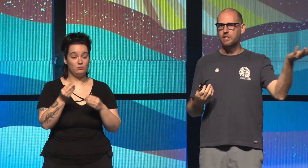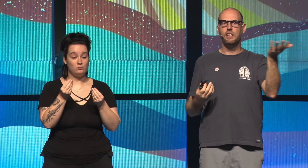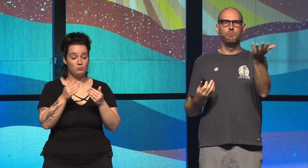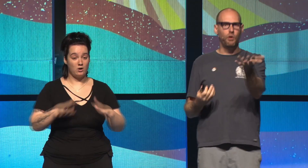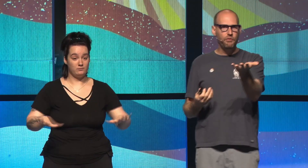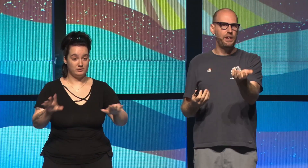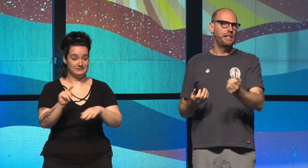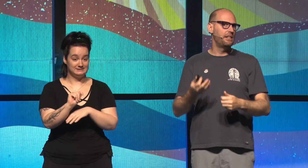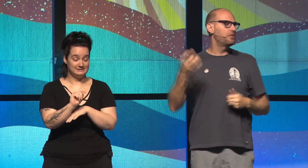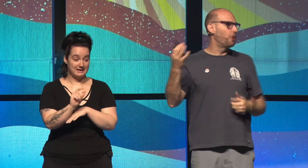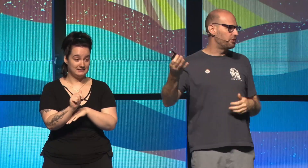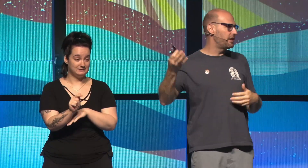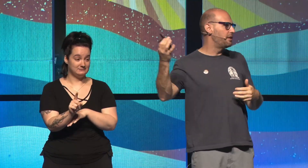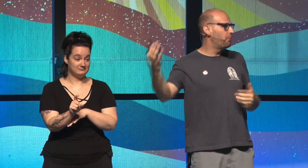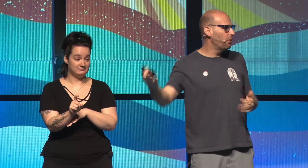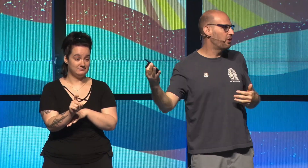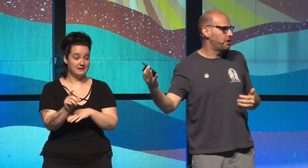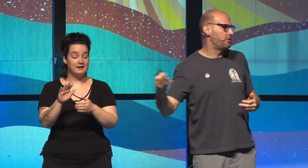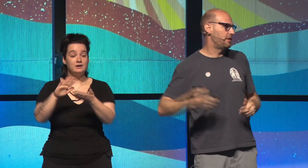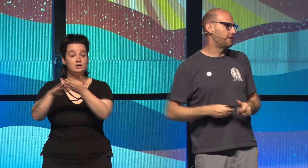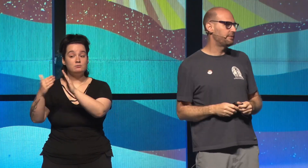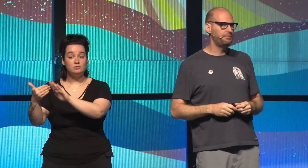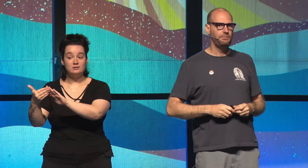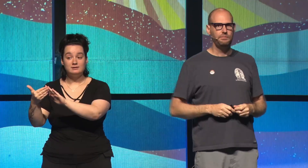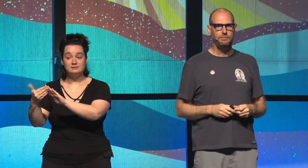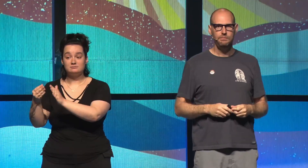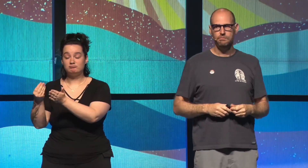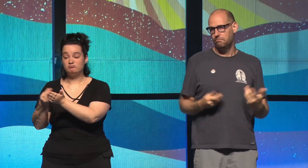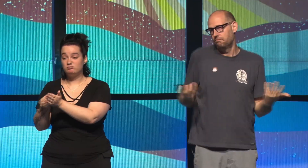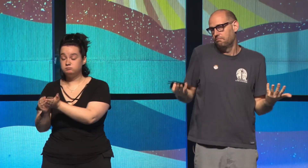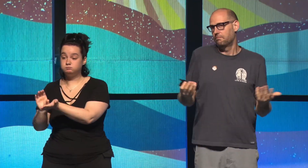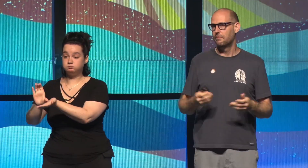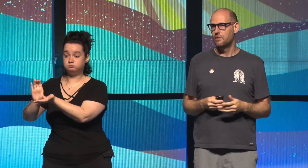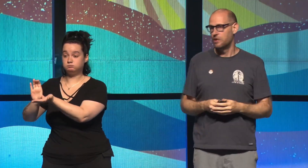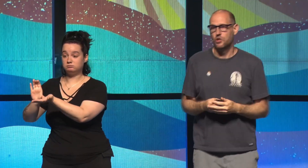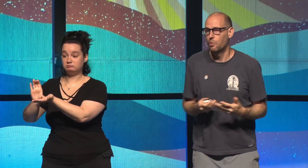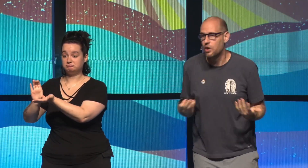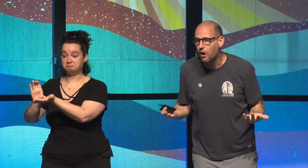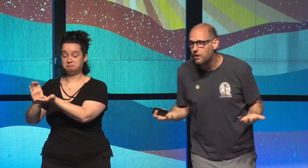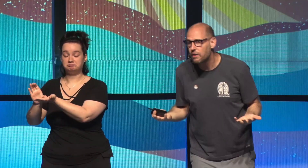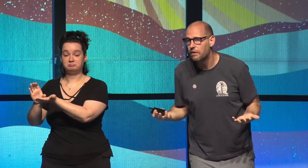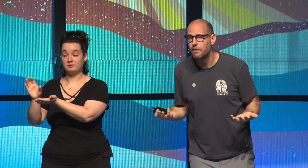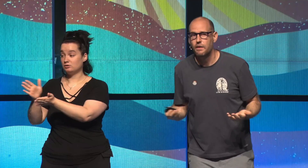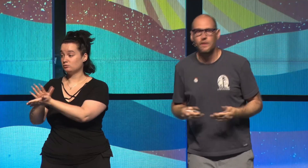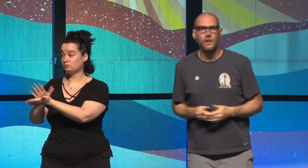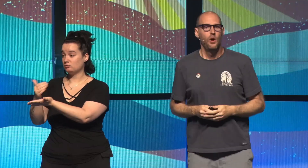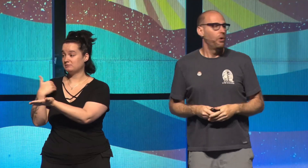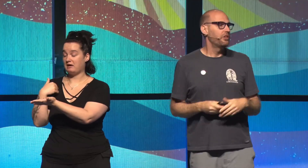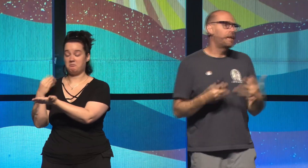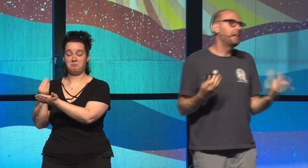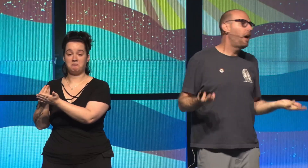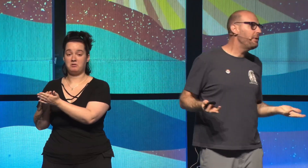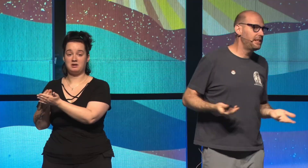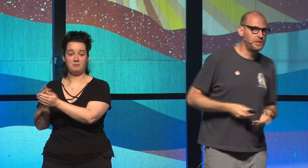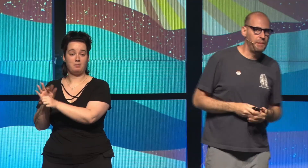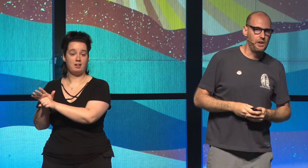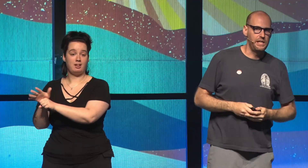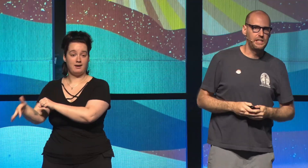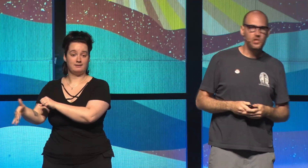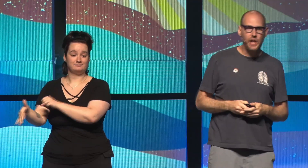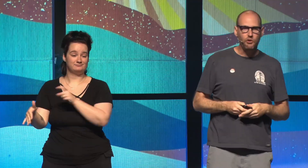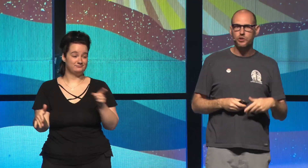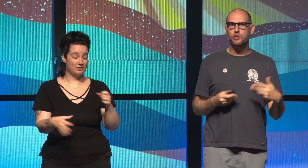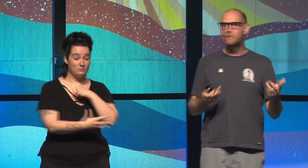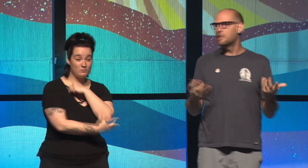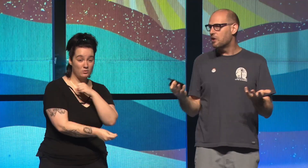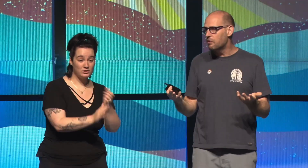areas receive more funding than those in poorer communities. You just work harder? Or there's economic disparities